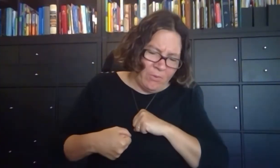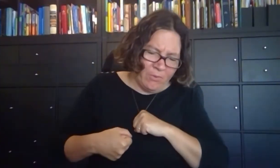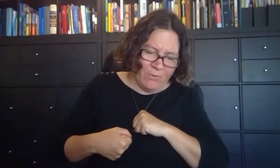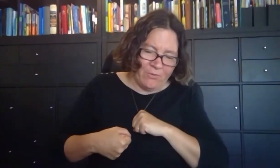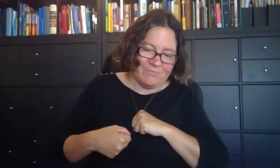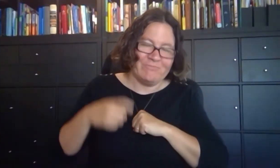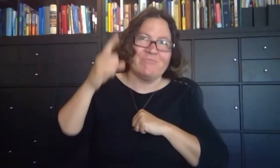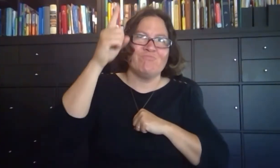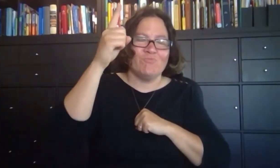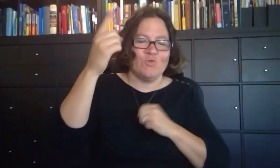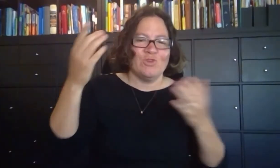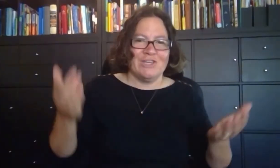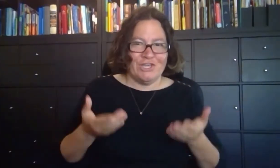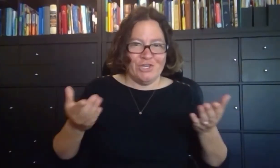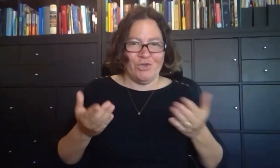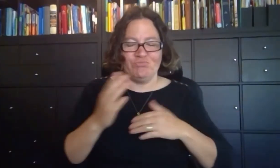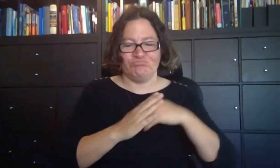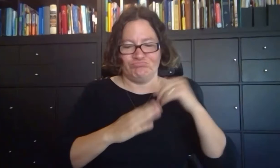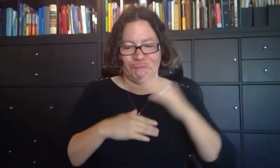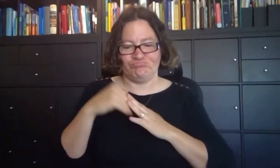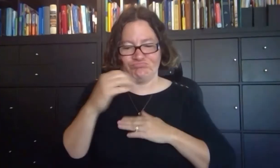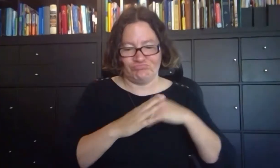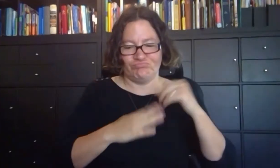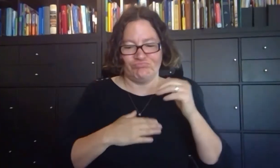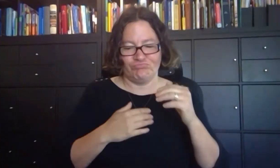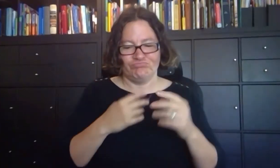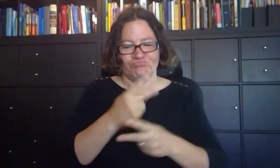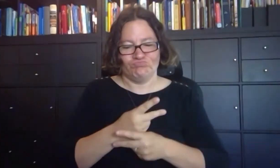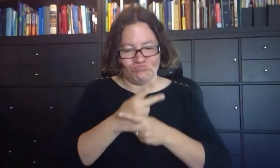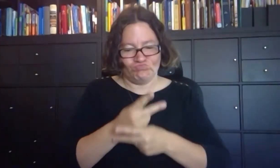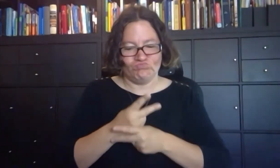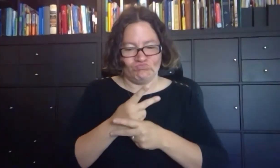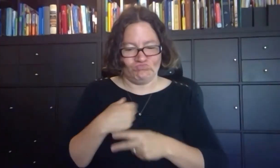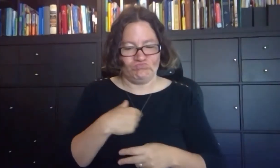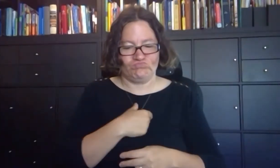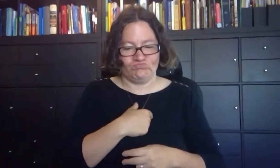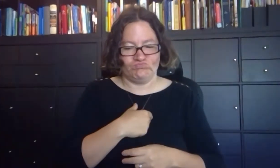feel sorrow, you are here to comfort us and counsel us.